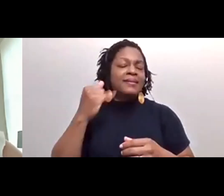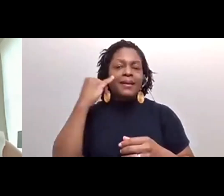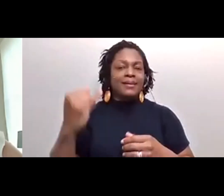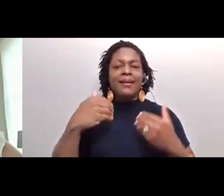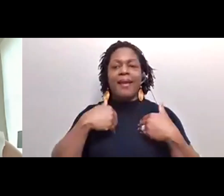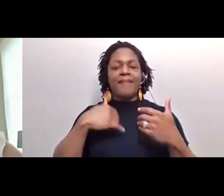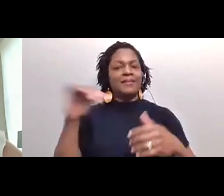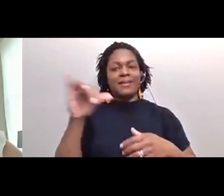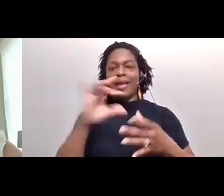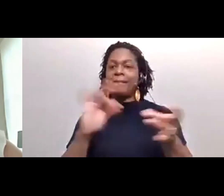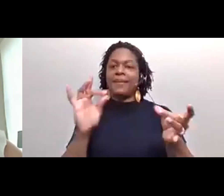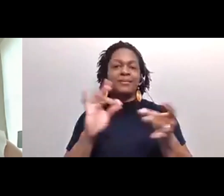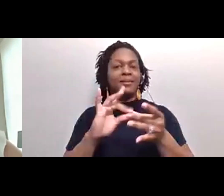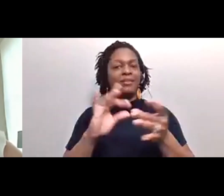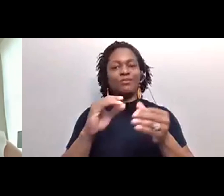and around